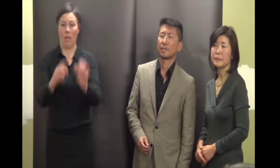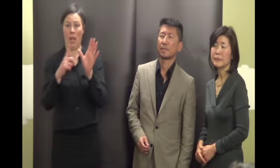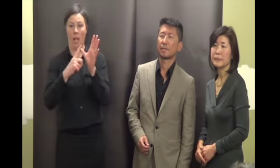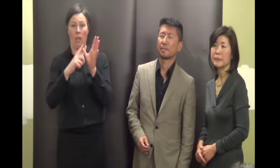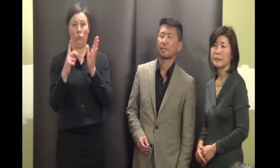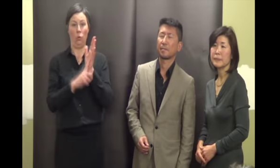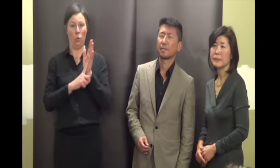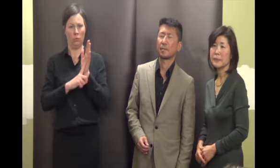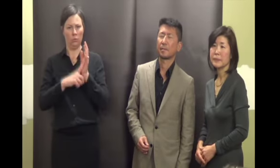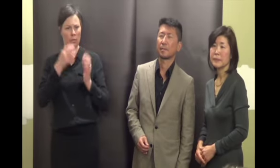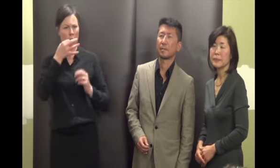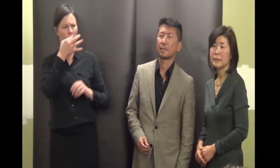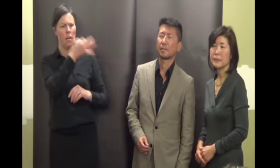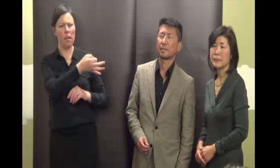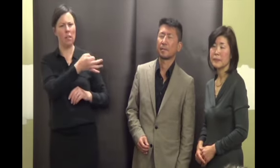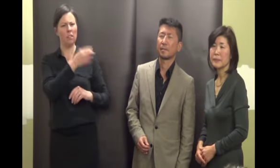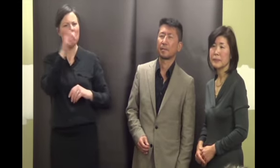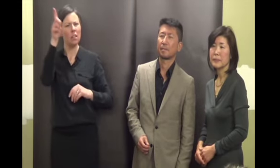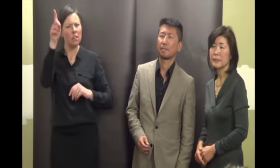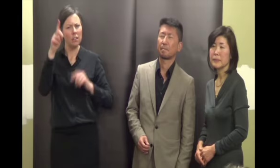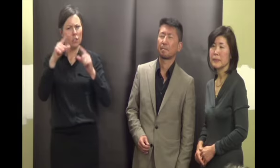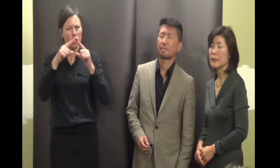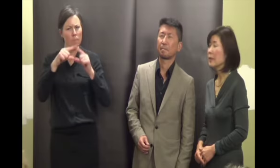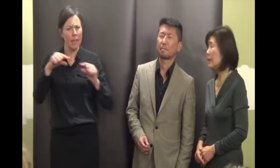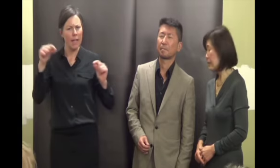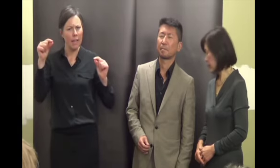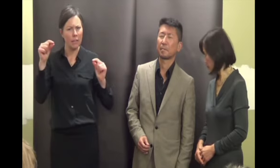Nobu, I'm wondering, in Japan,